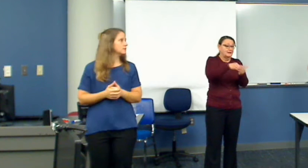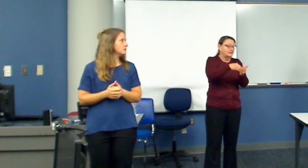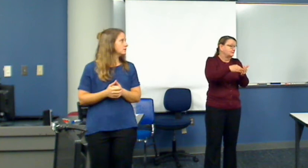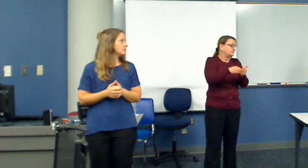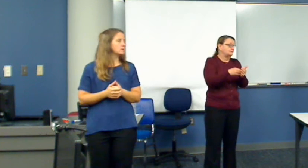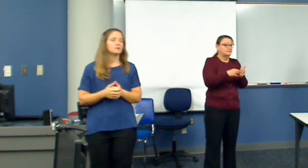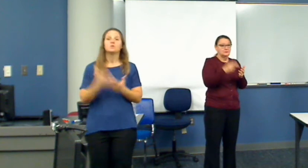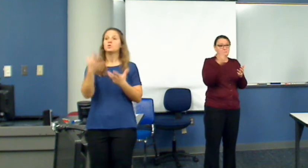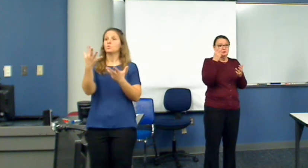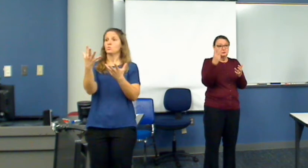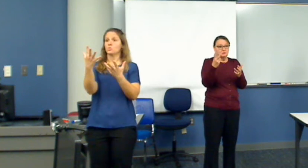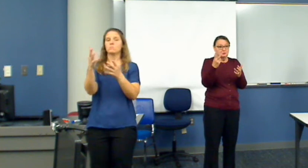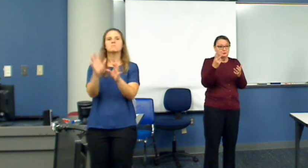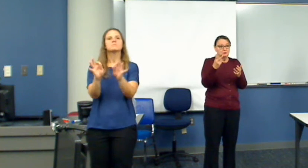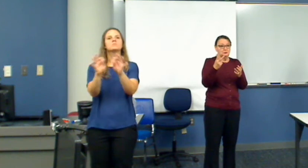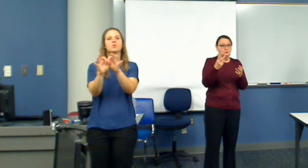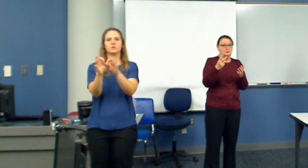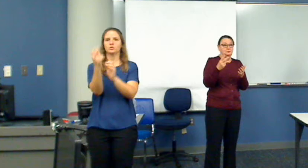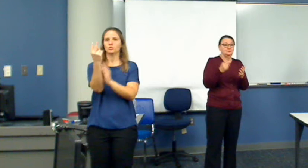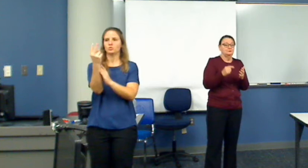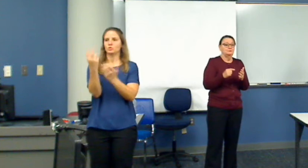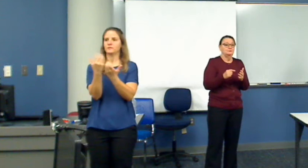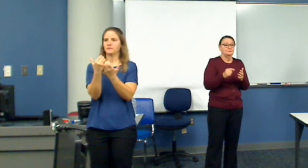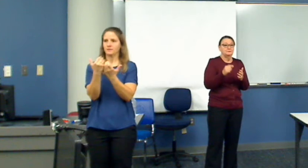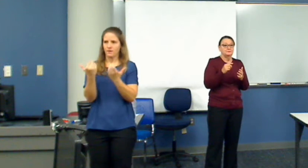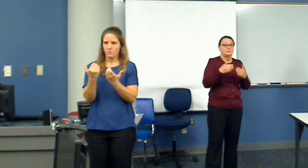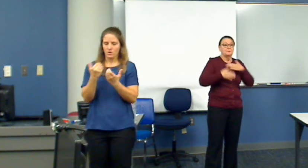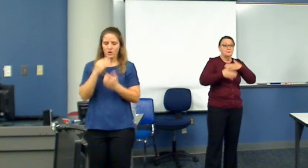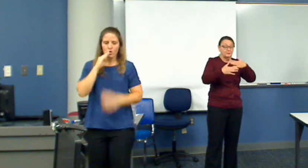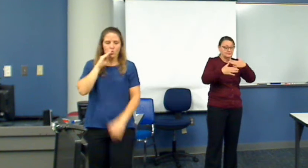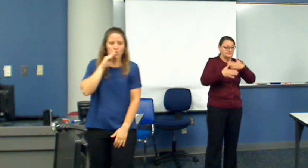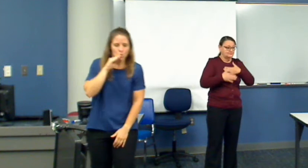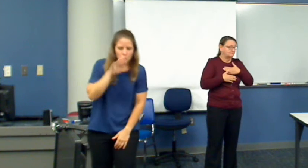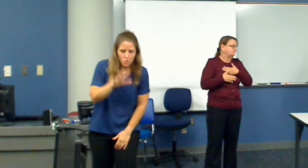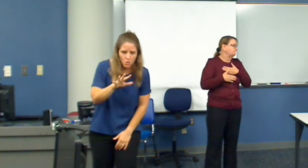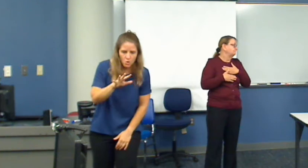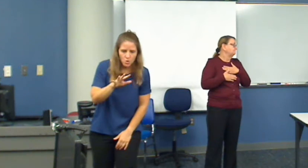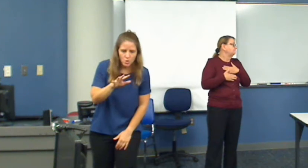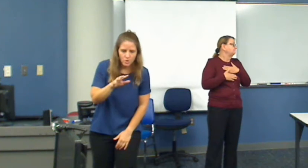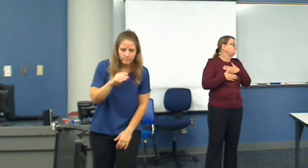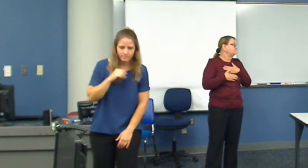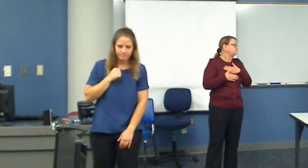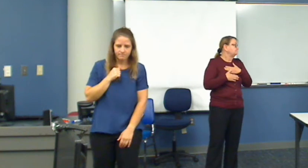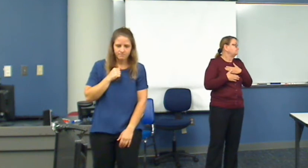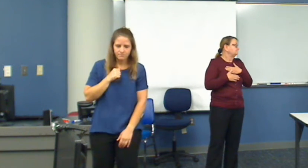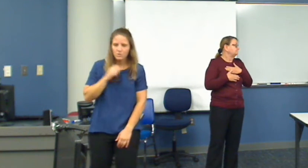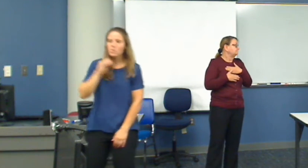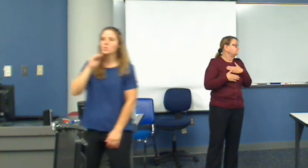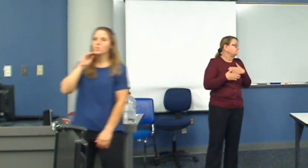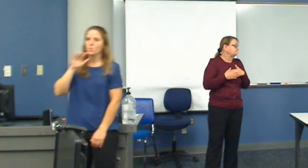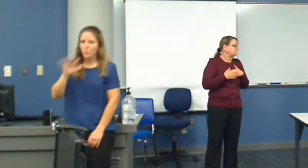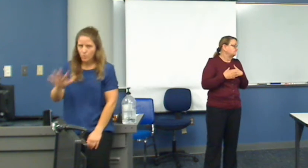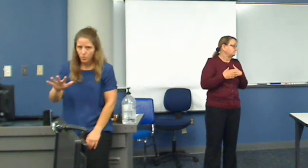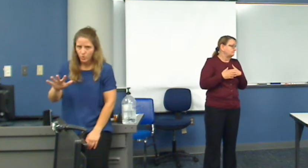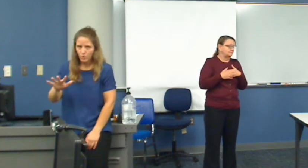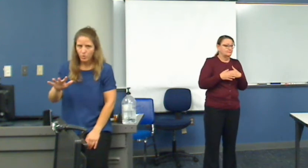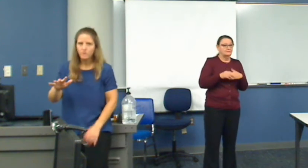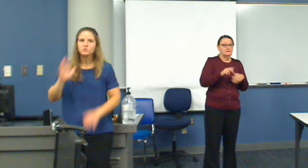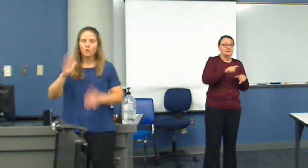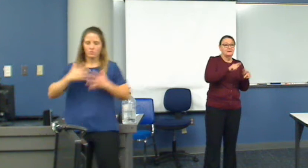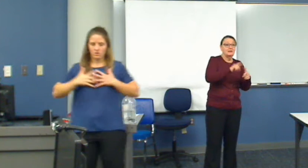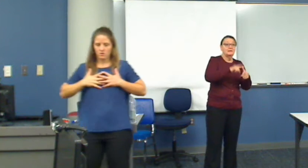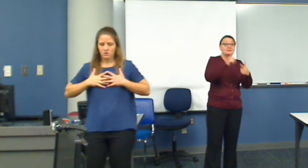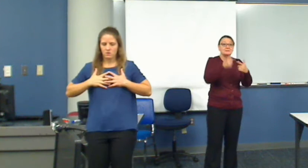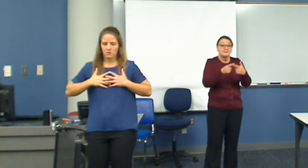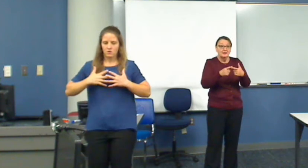2 distinct breaths. Okay, so the chest goes up, and now chest comes up. We go back to do 30